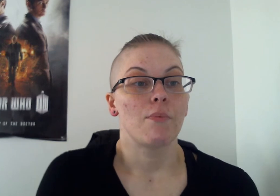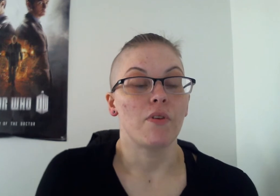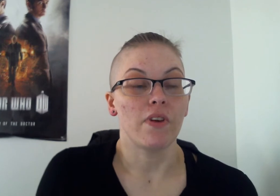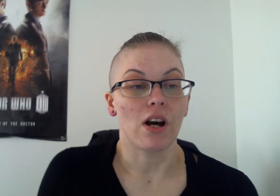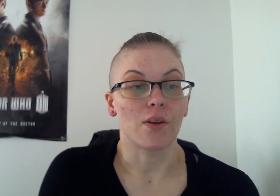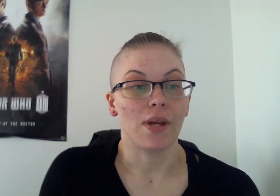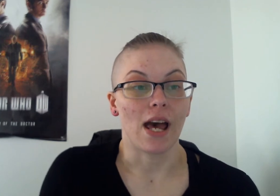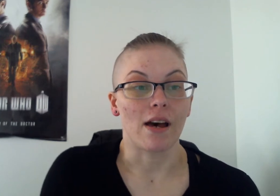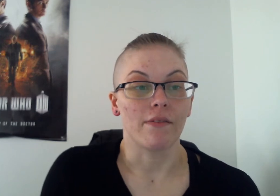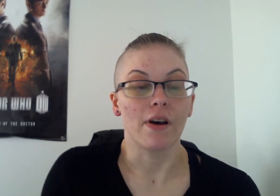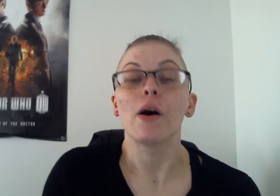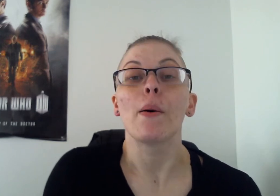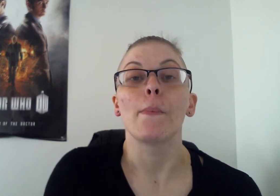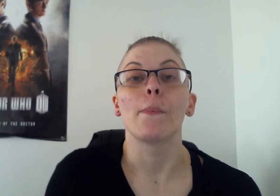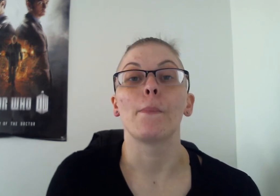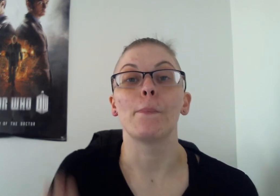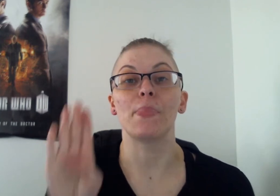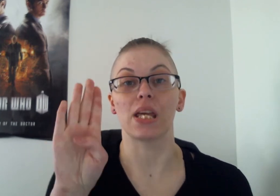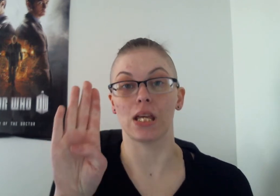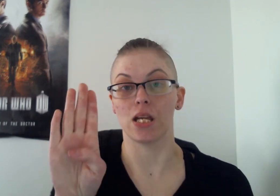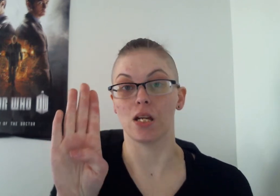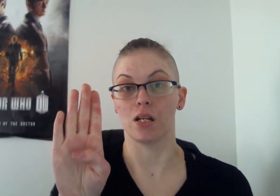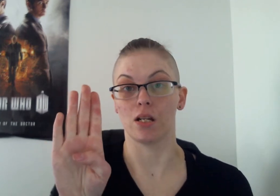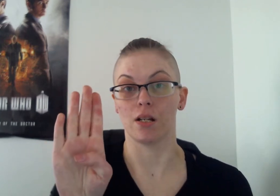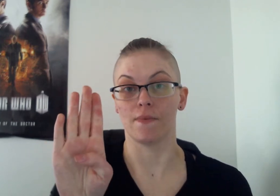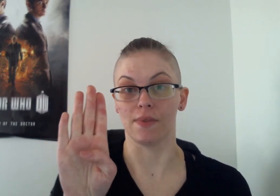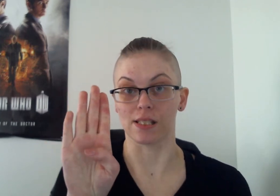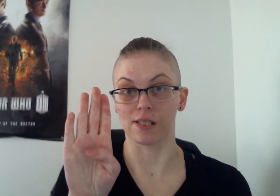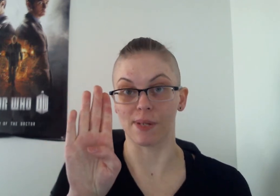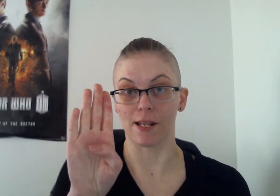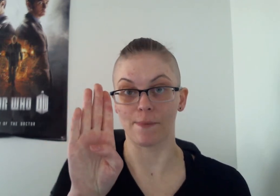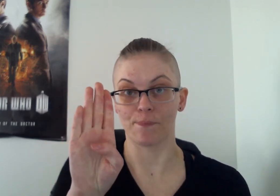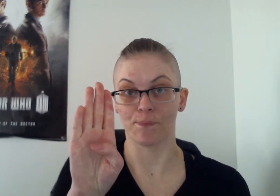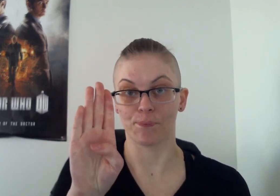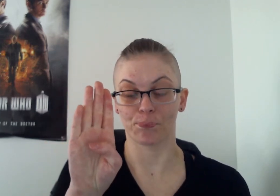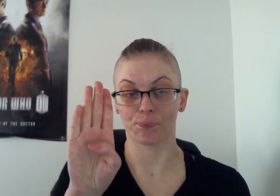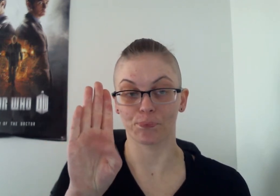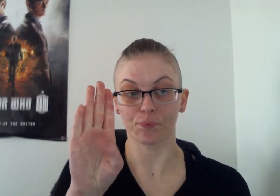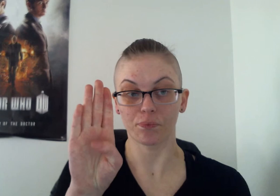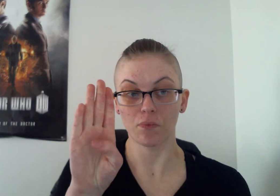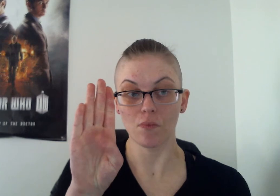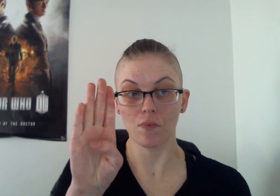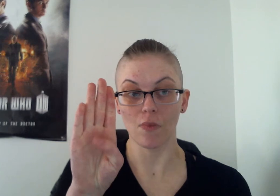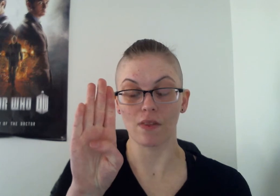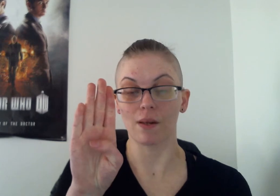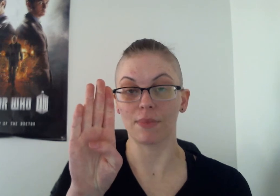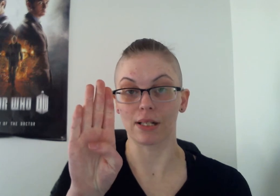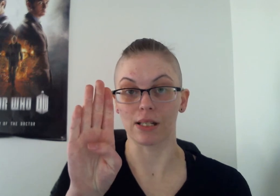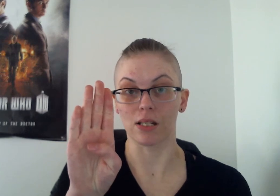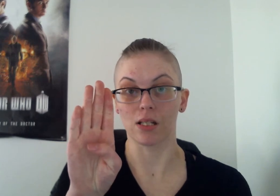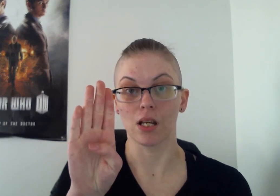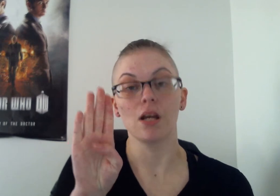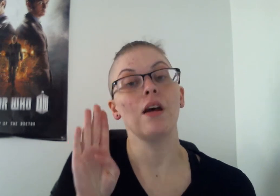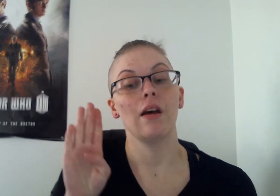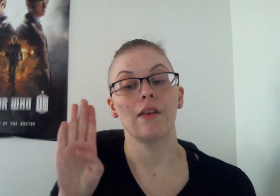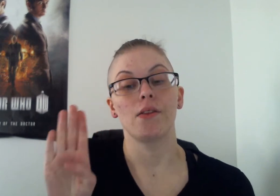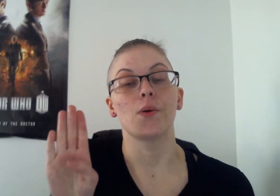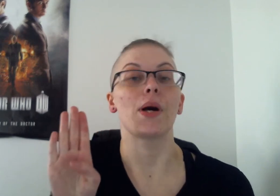Moving on, we have B. This is B. Thumb tucked in. The way to